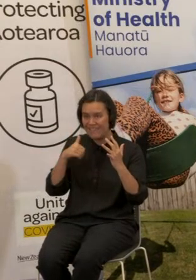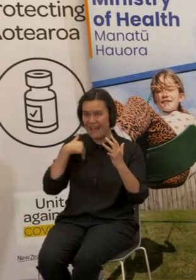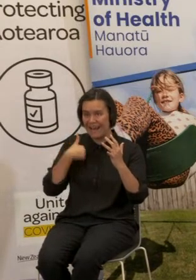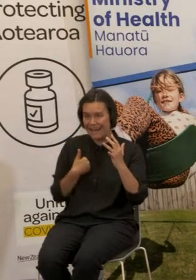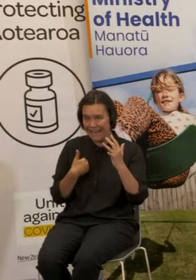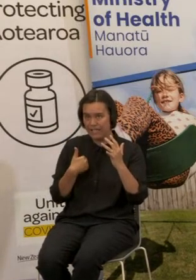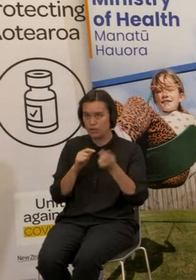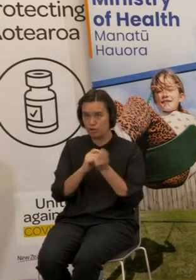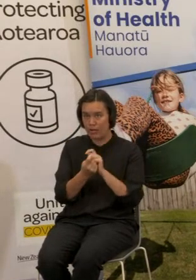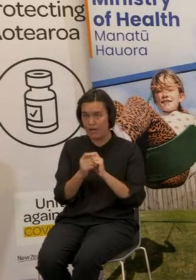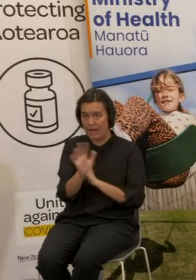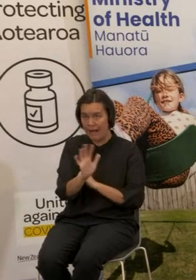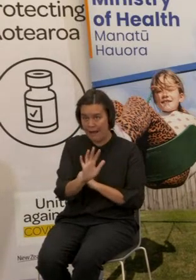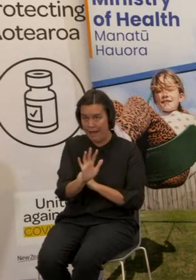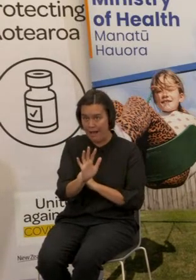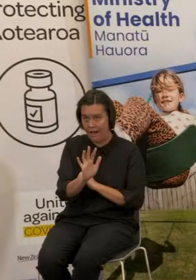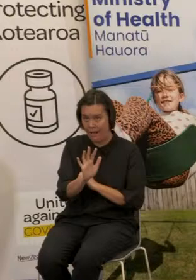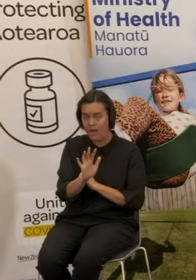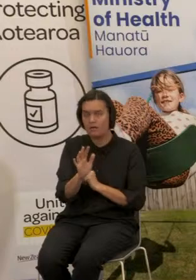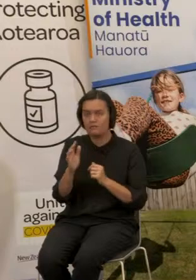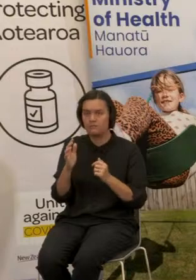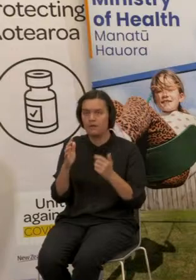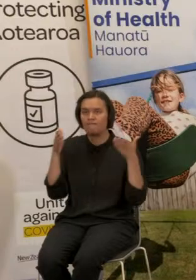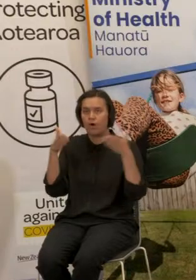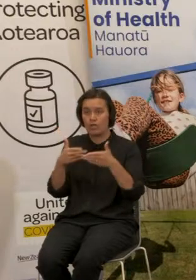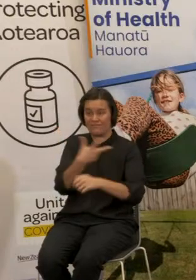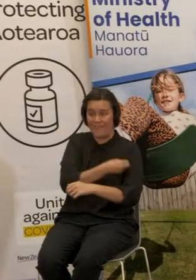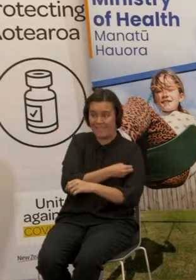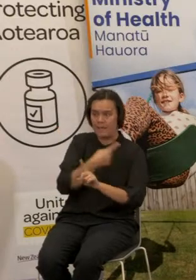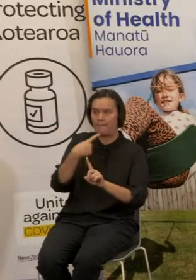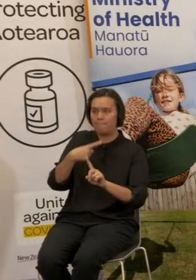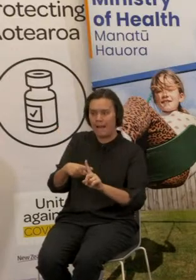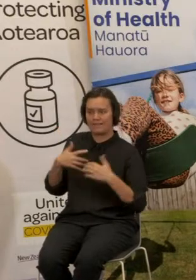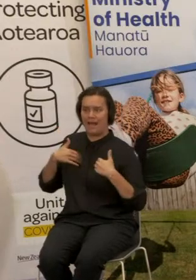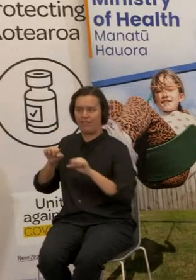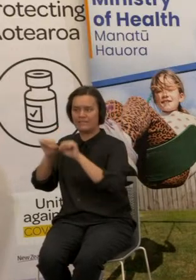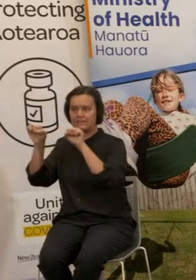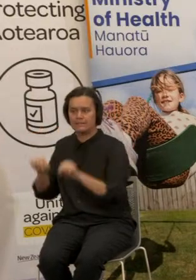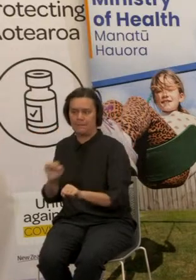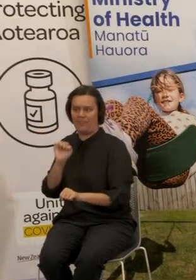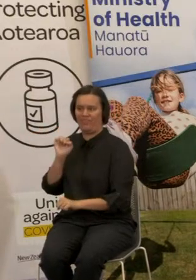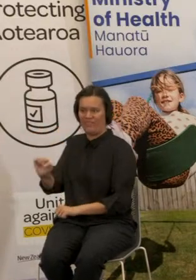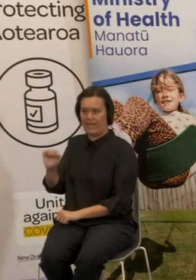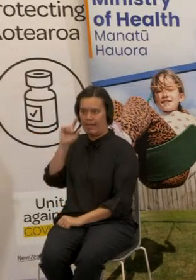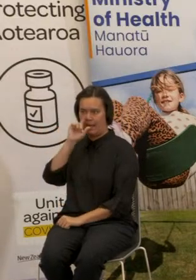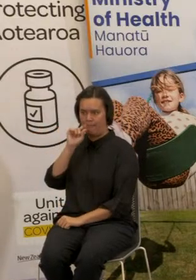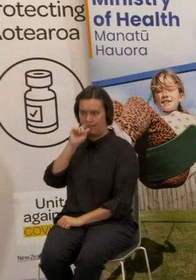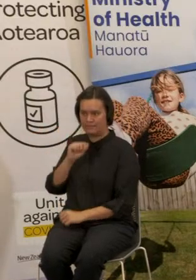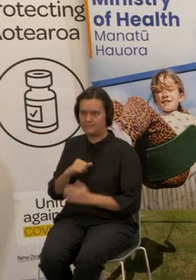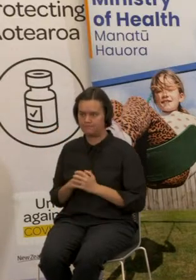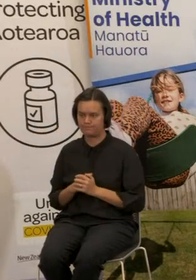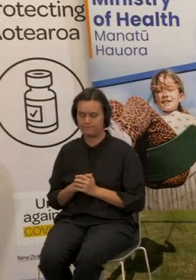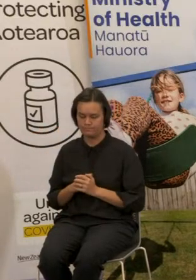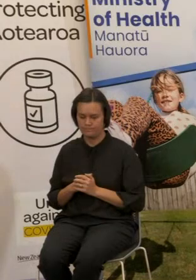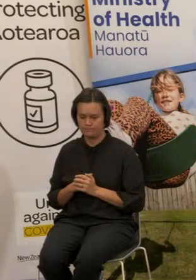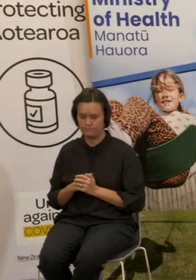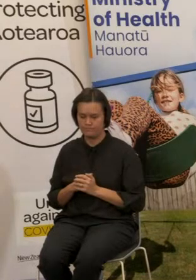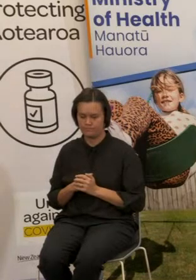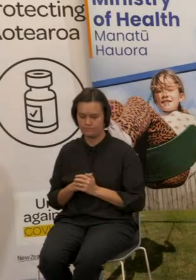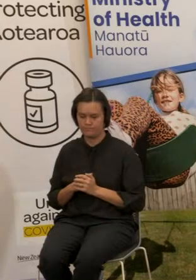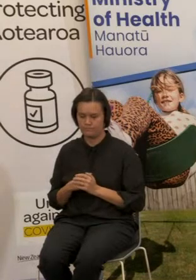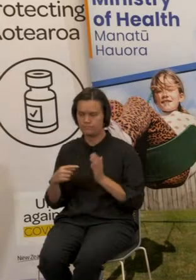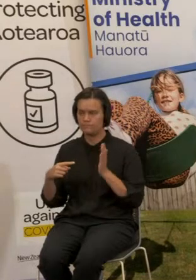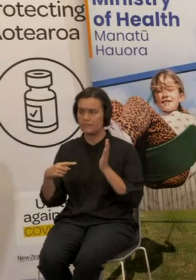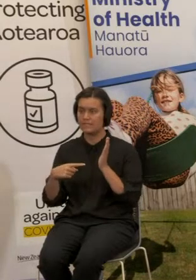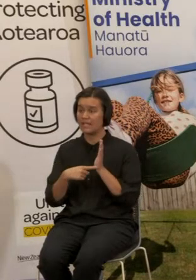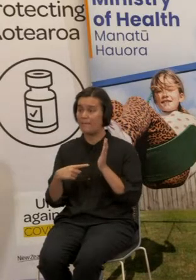that? Just that I used the stats on that very point from the COVID Ministry of Health website last